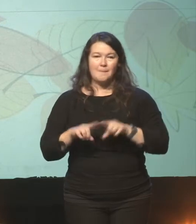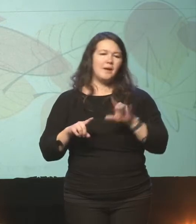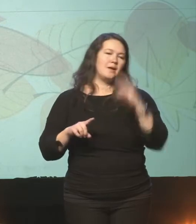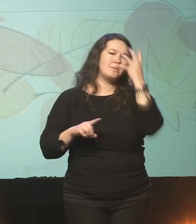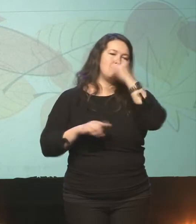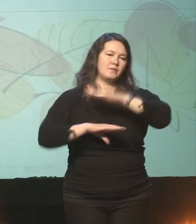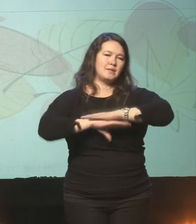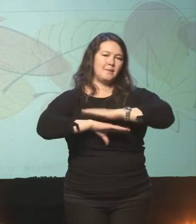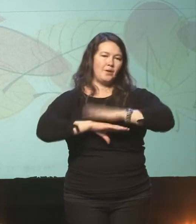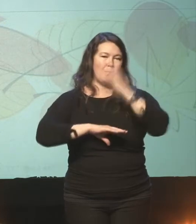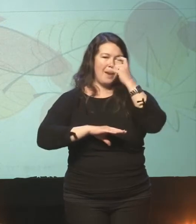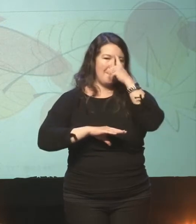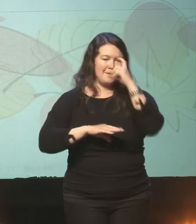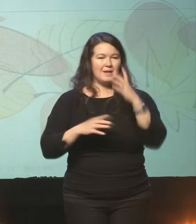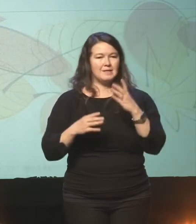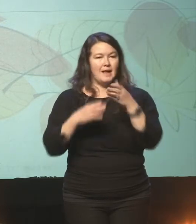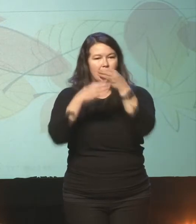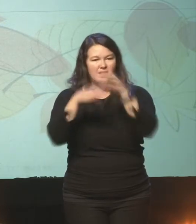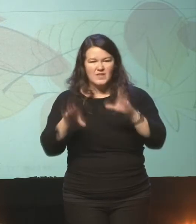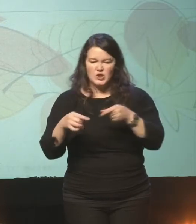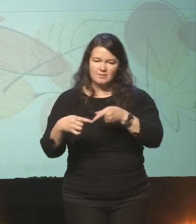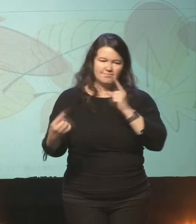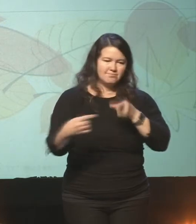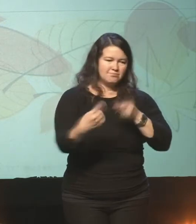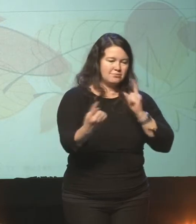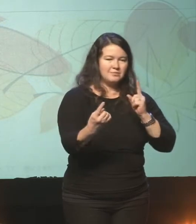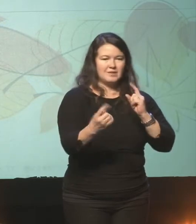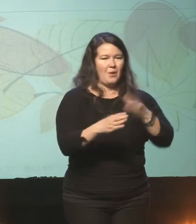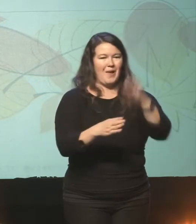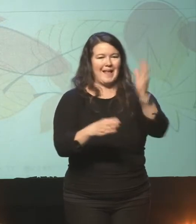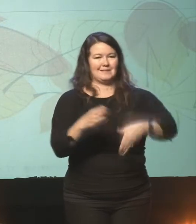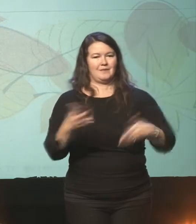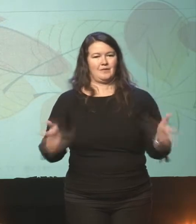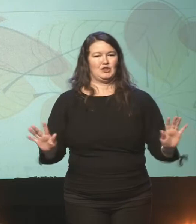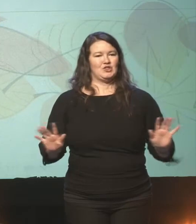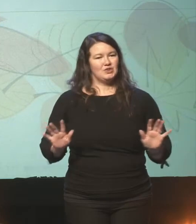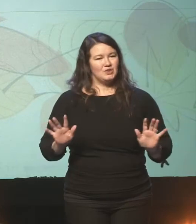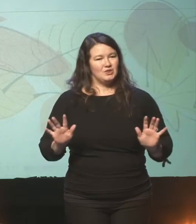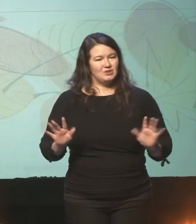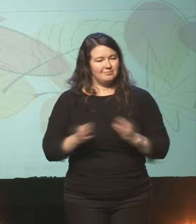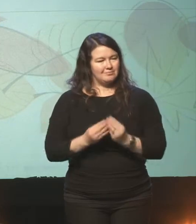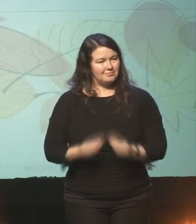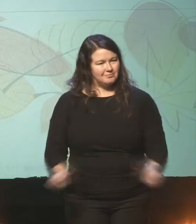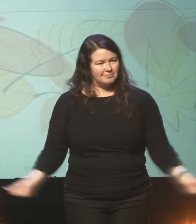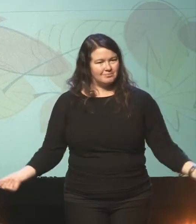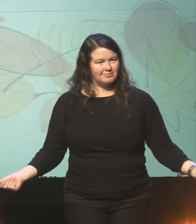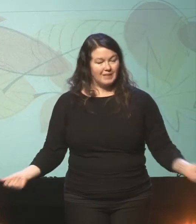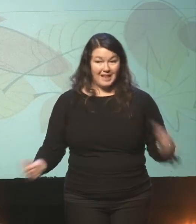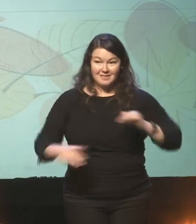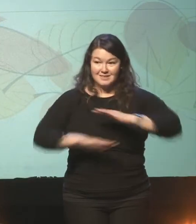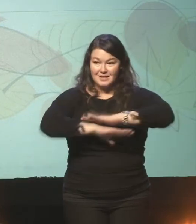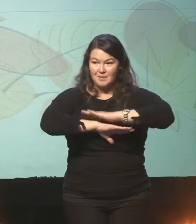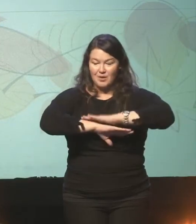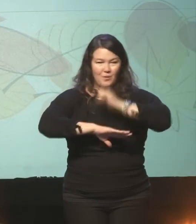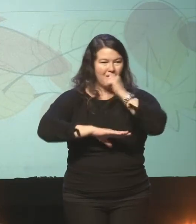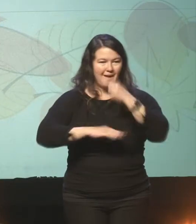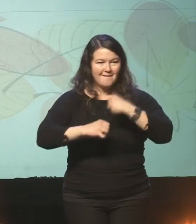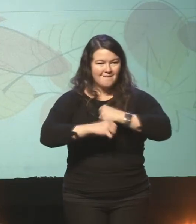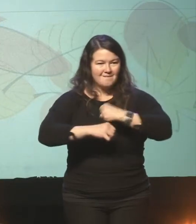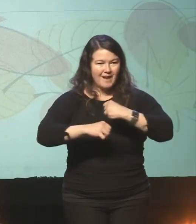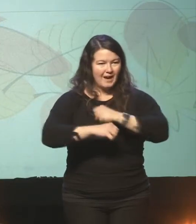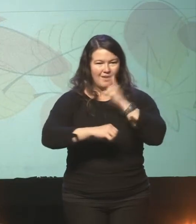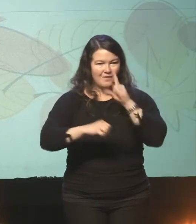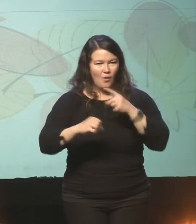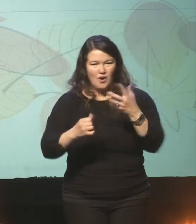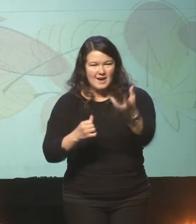divisions end. The divisions end. Because at this table, we're not fighting to get. We're